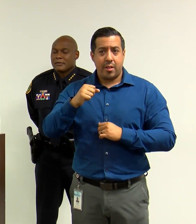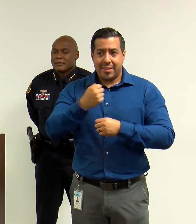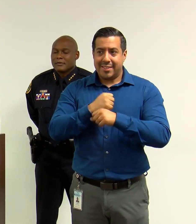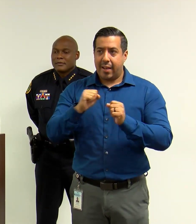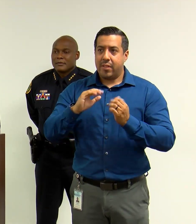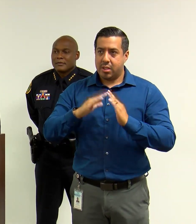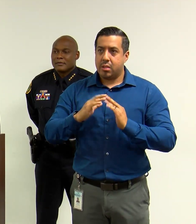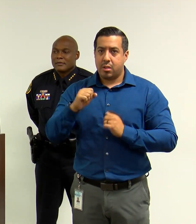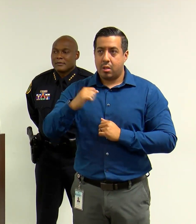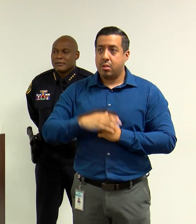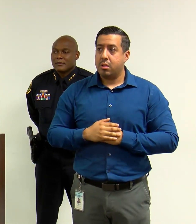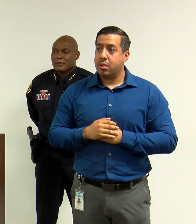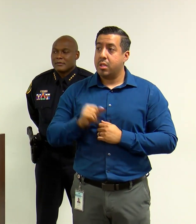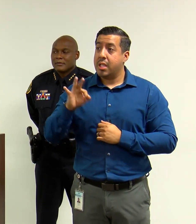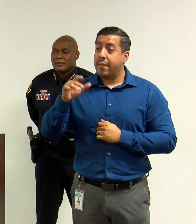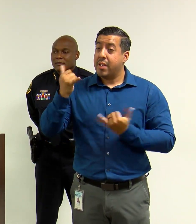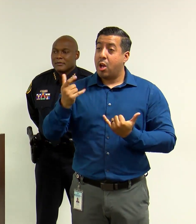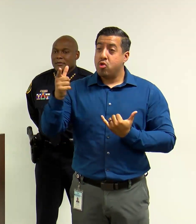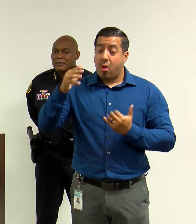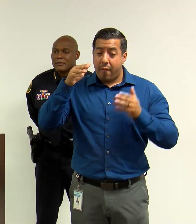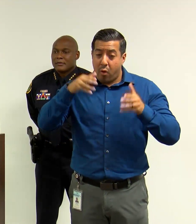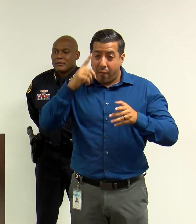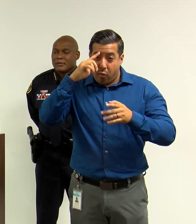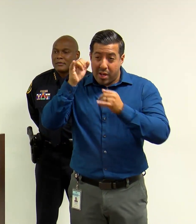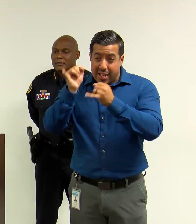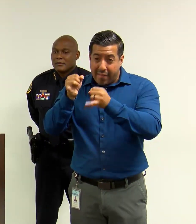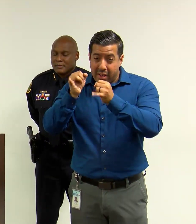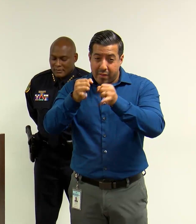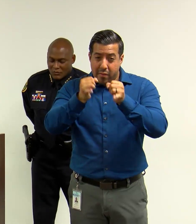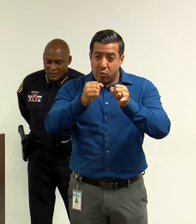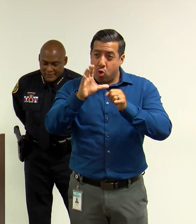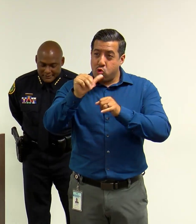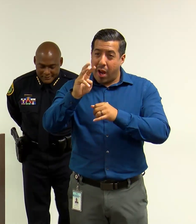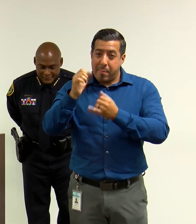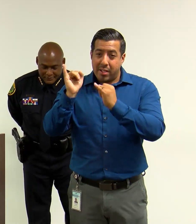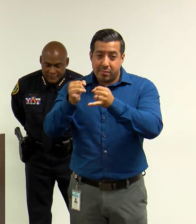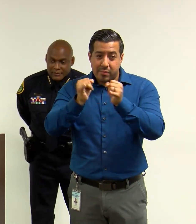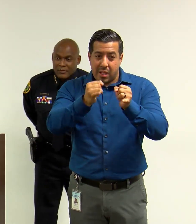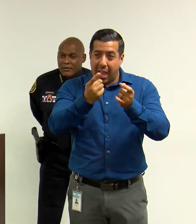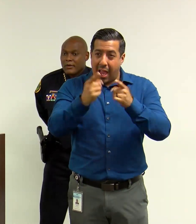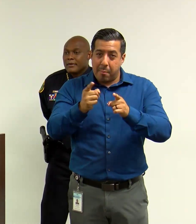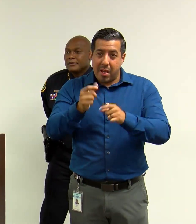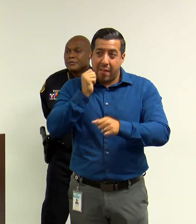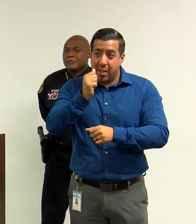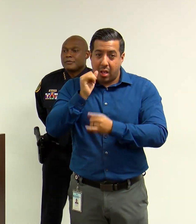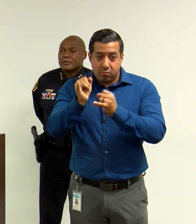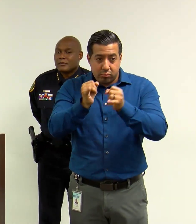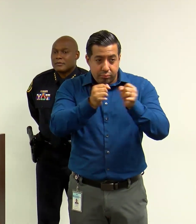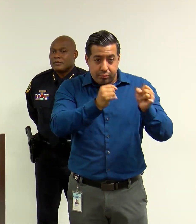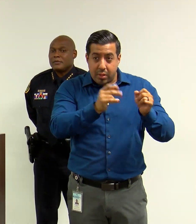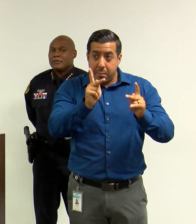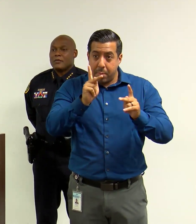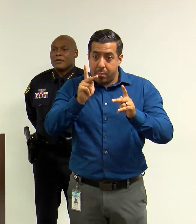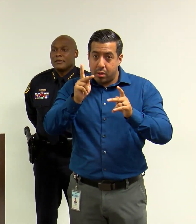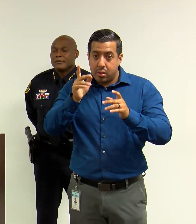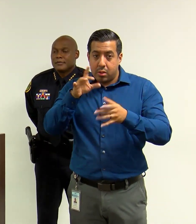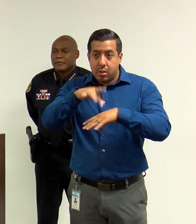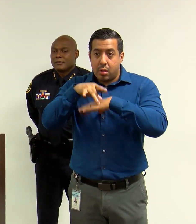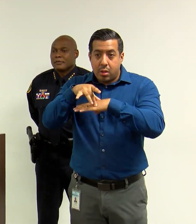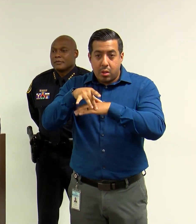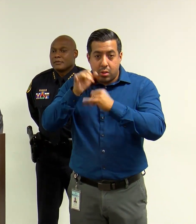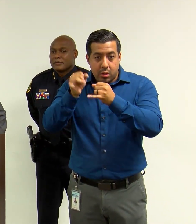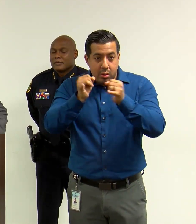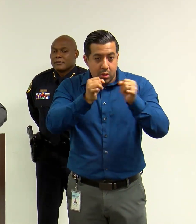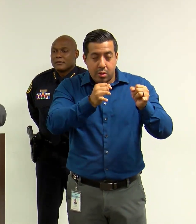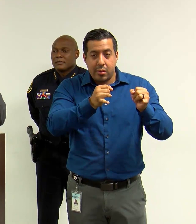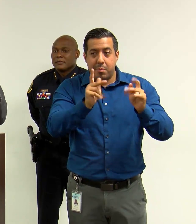city. Now, if you're focusing individually on every single crime that's taking place every day, and if that's what people are constantly hearing, then people are